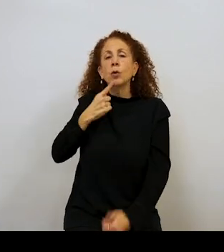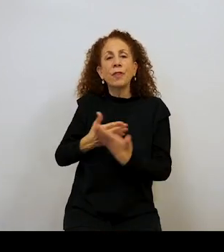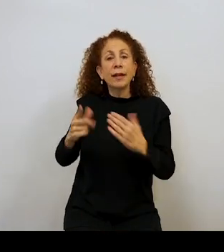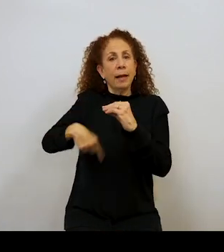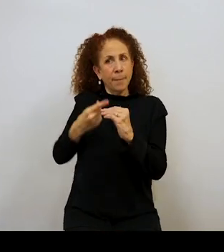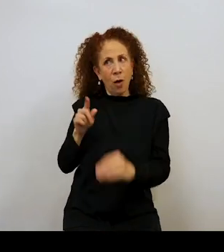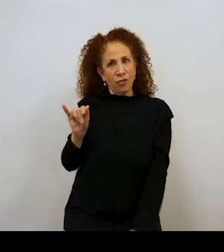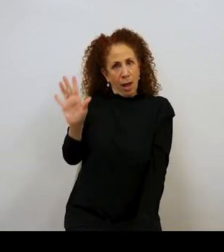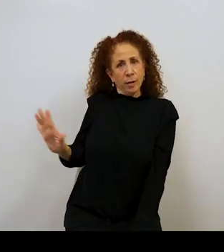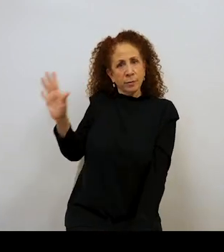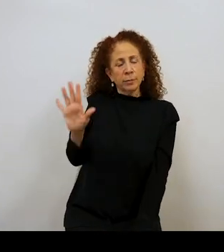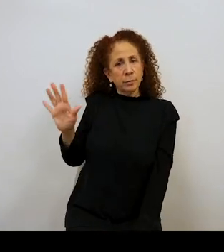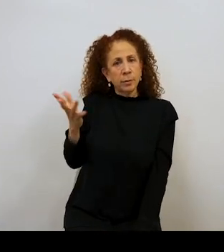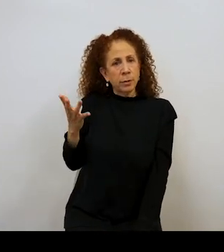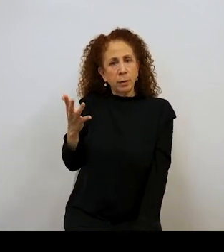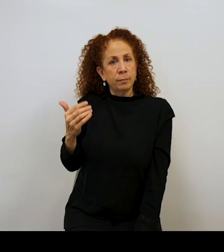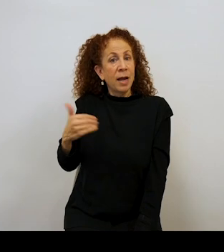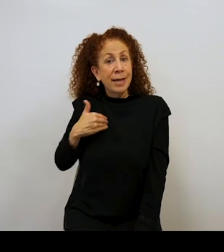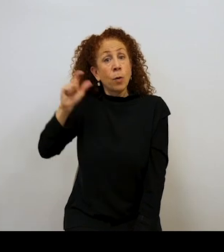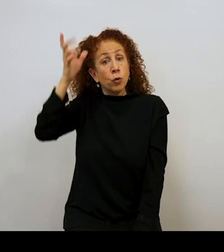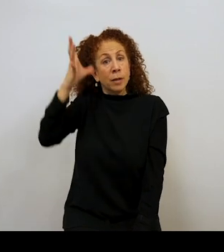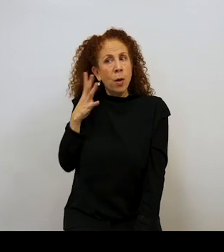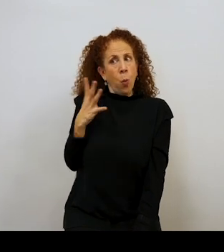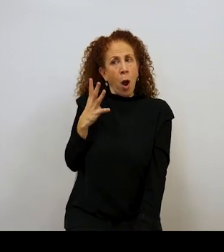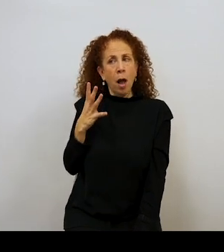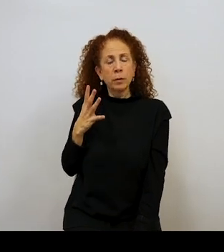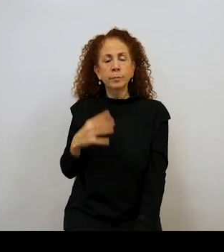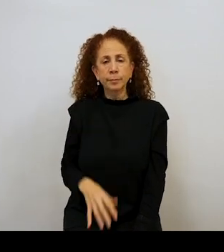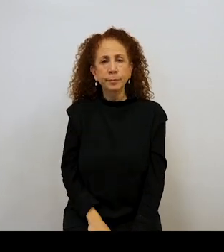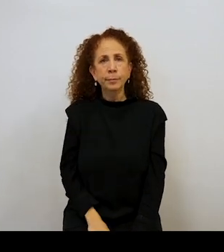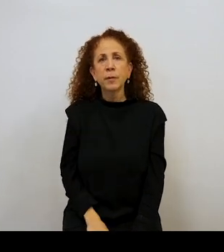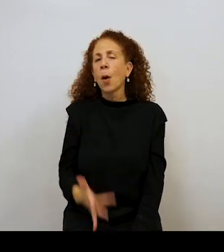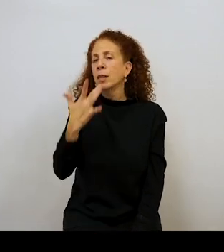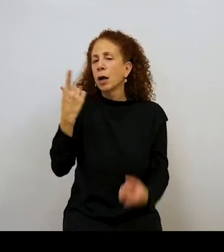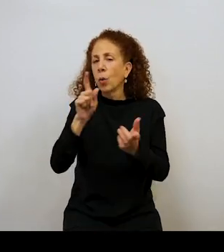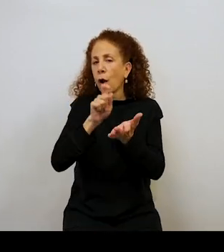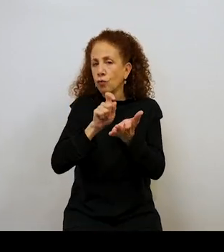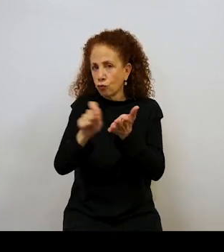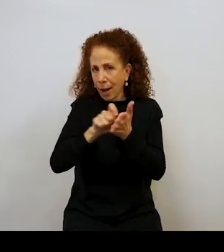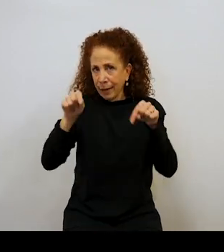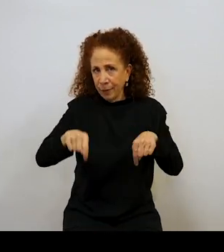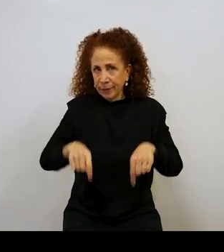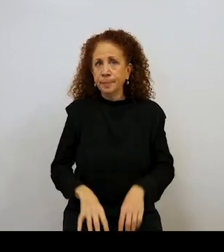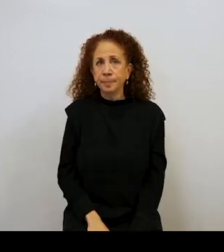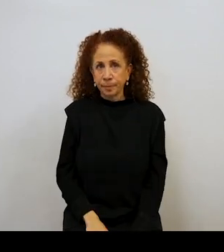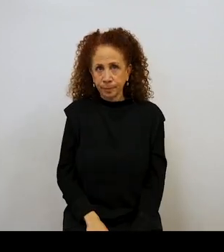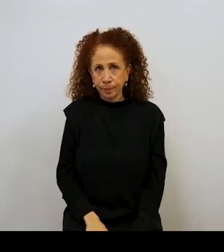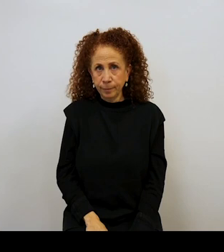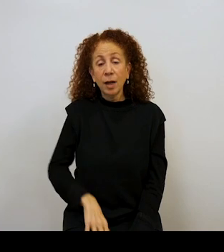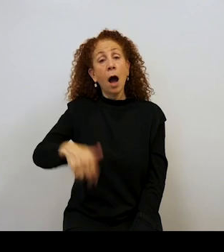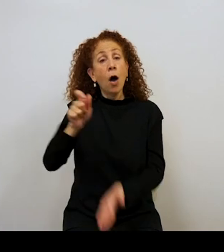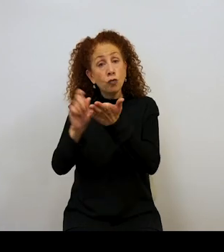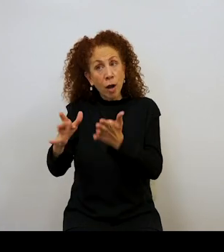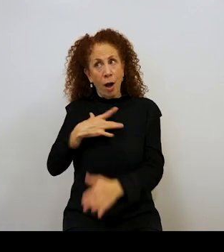about being a young Muslim man. And I was very lucky when I was writing the play that a writer who I greatly admire,